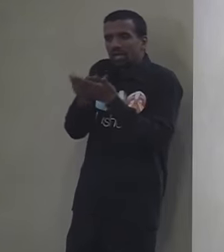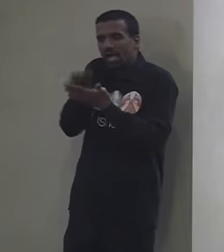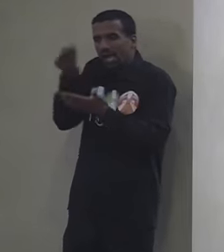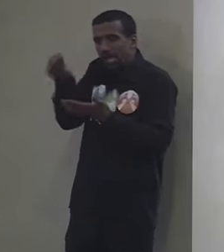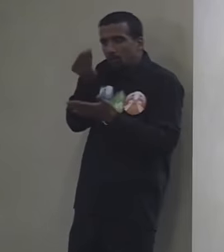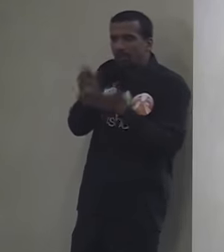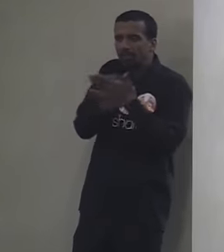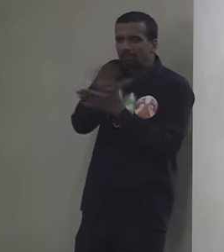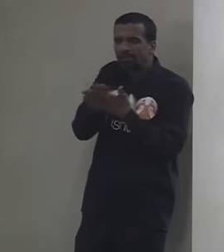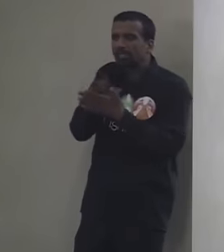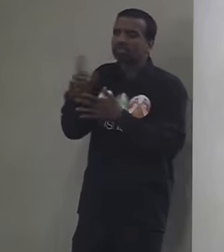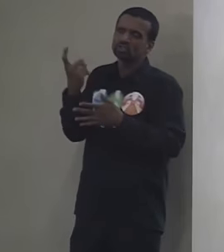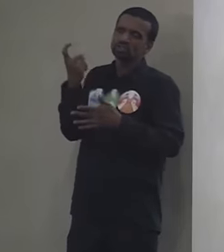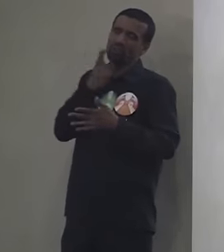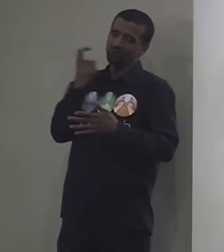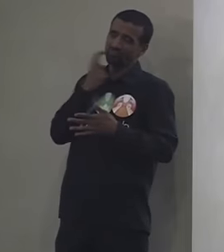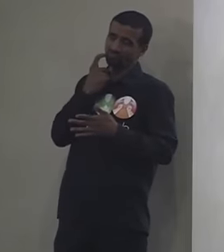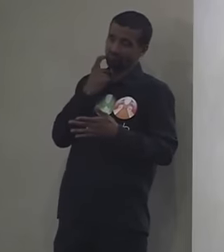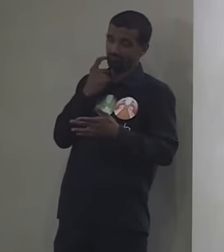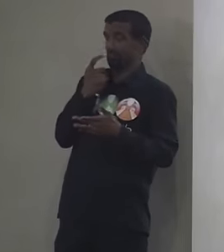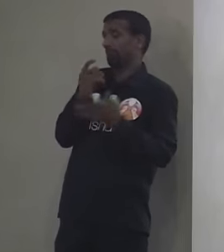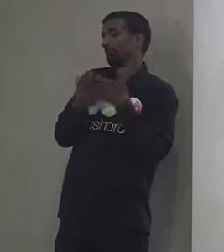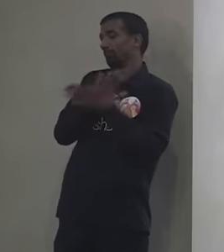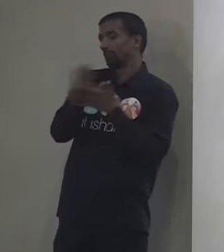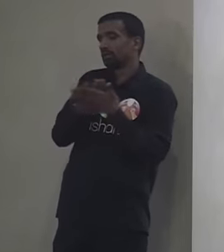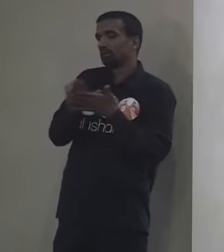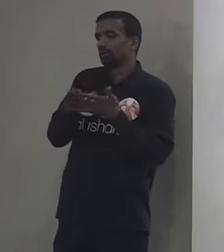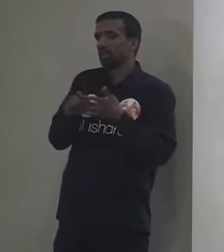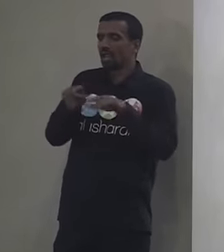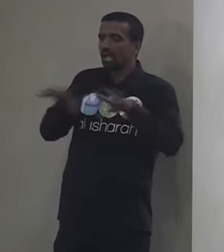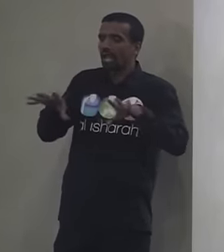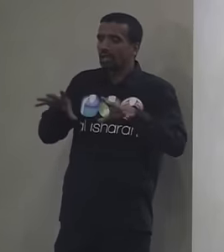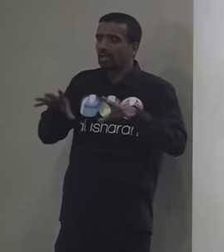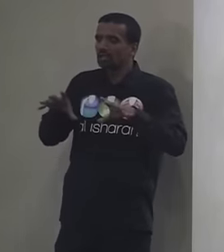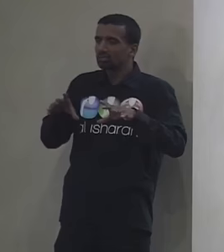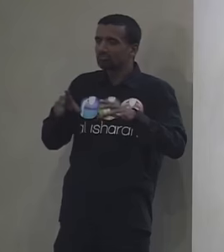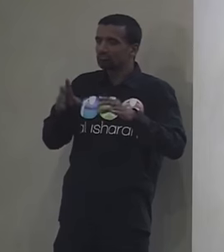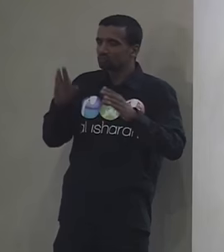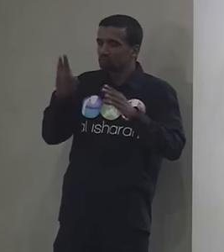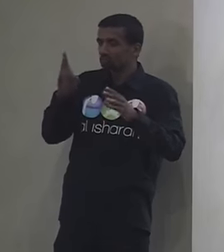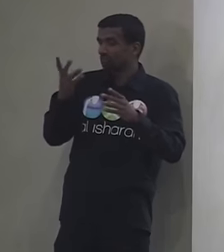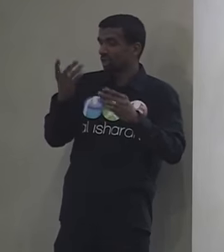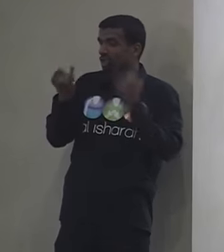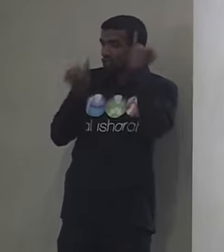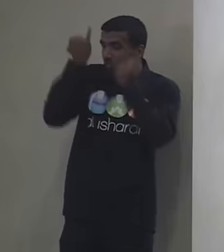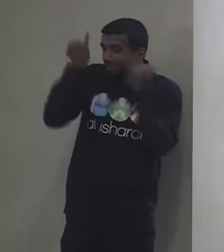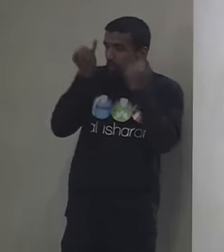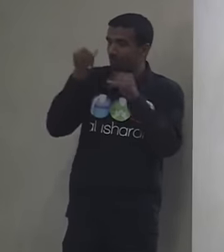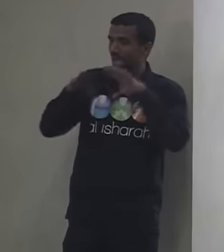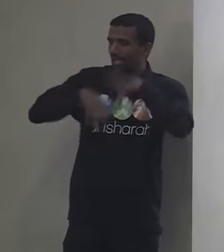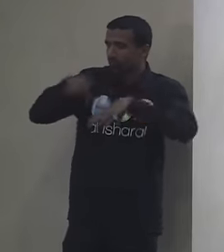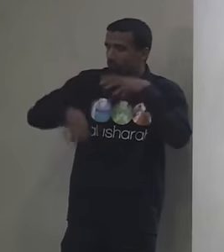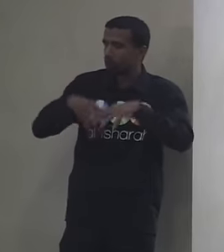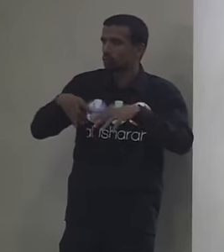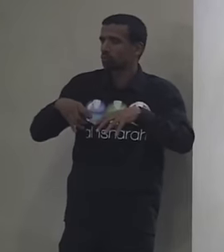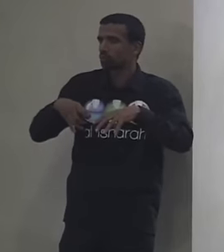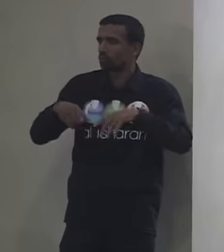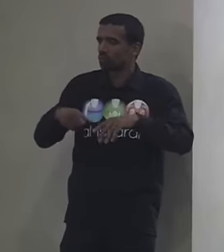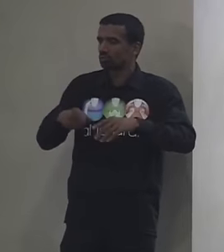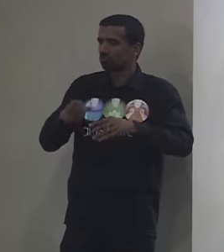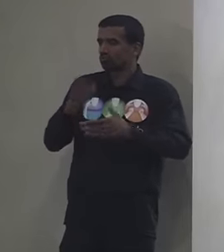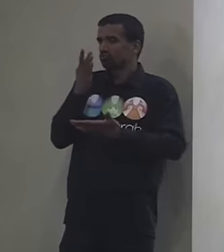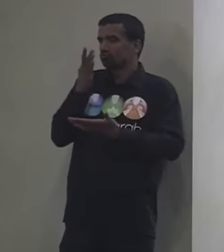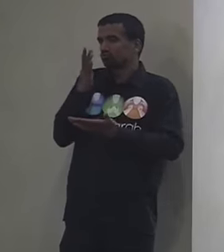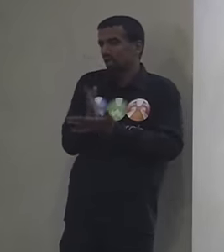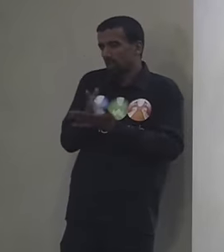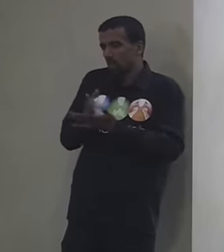cattle, cows, sheep, they're called an'am, because they move softly. They don't pounce and bounce like, you know, dogs do or